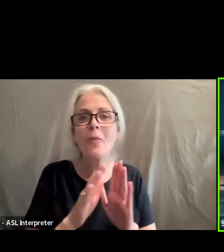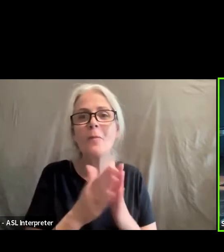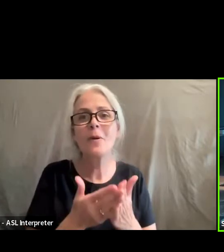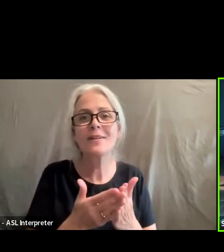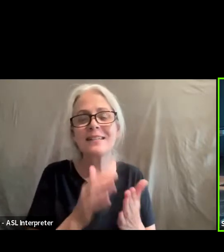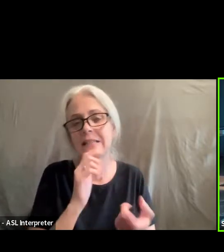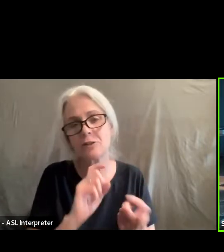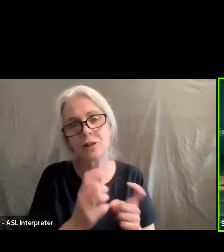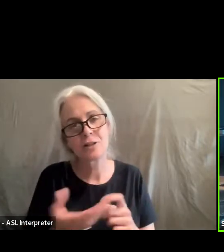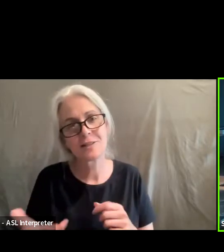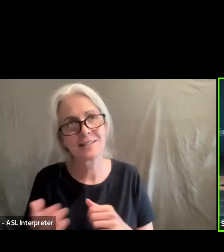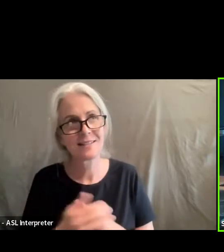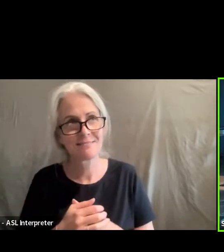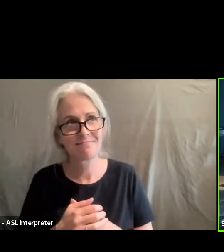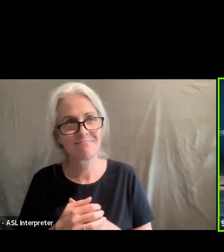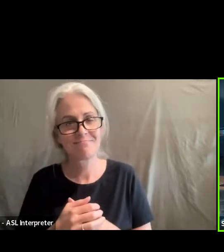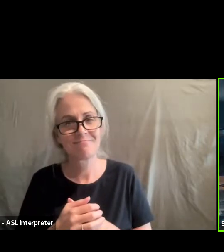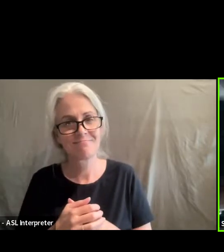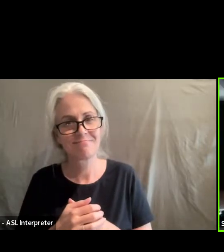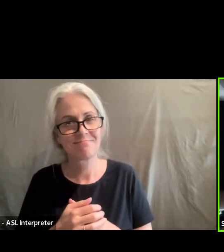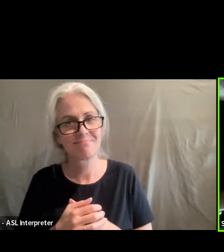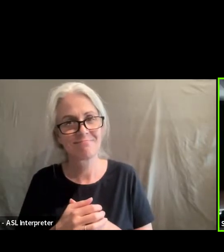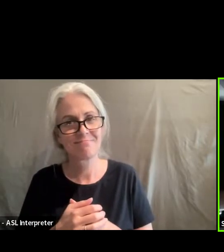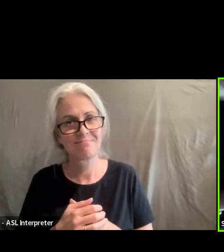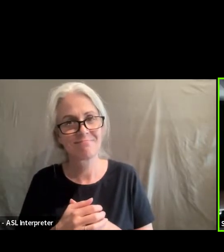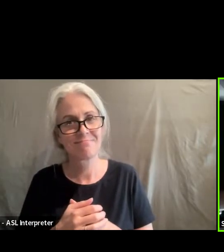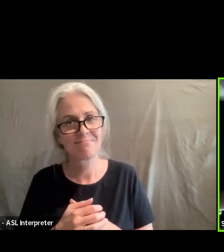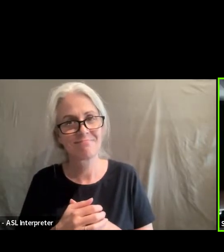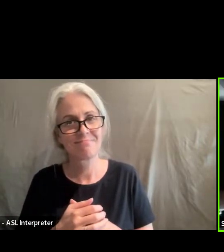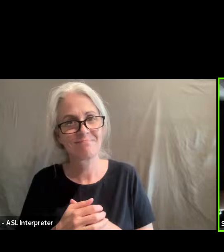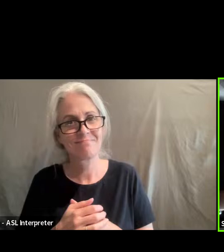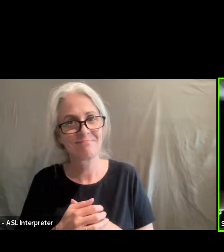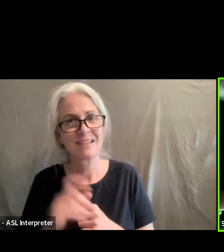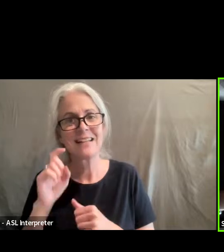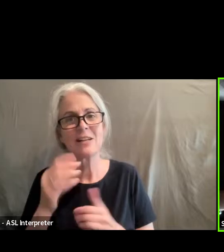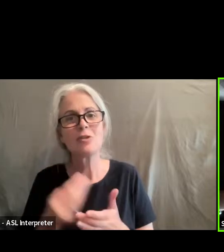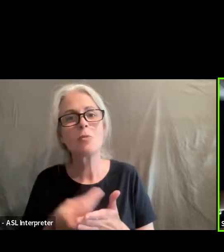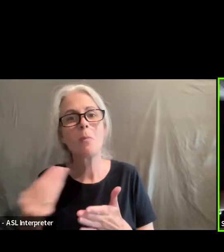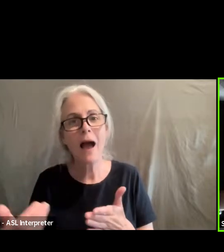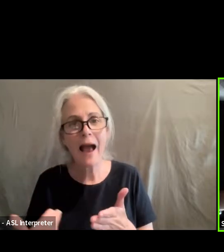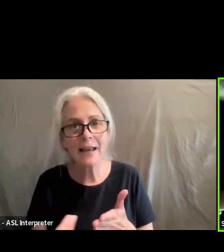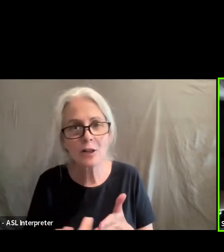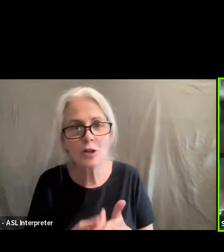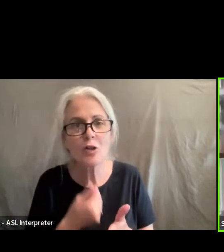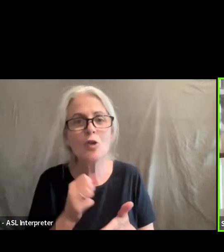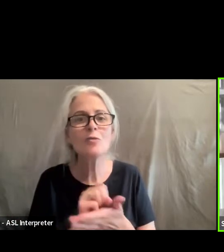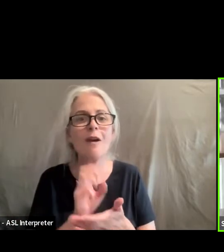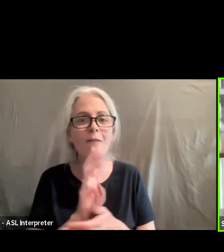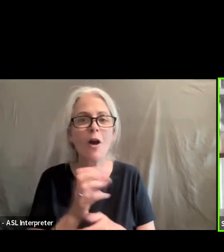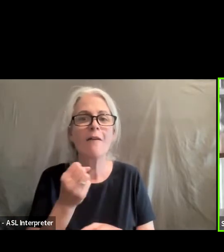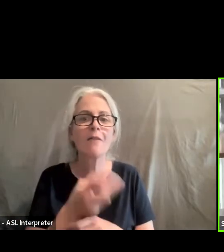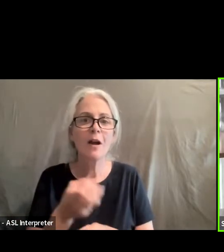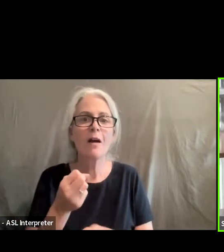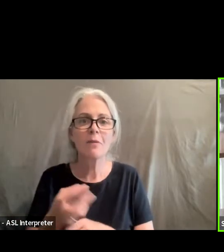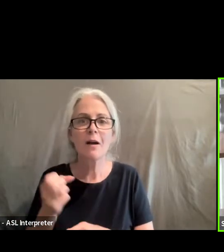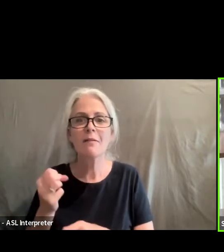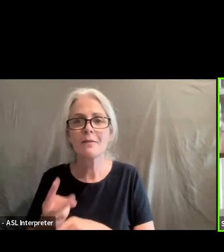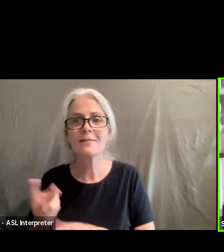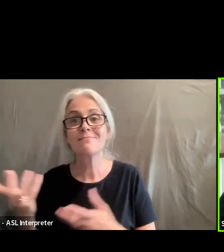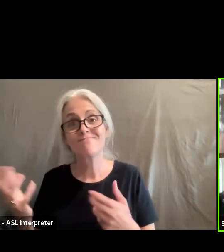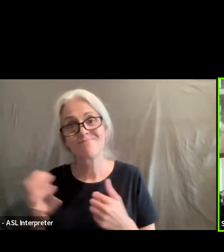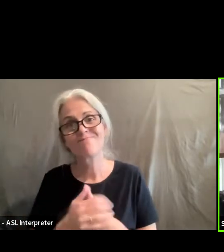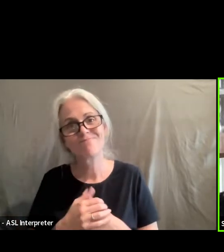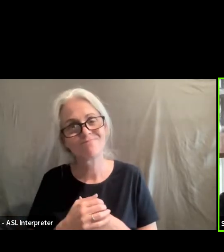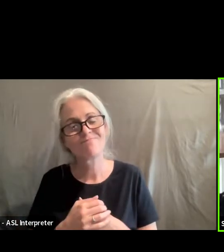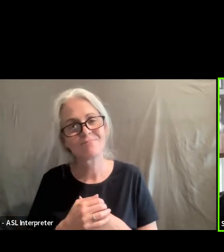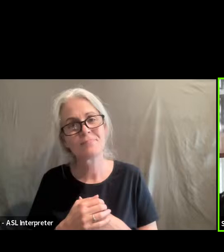change things. You have to buy a new version. If you had the encyclopedia on that, you'd have to buy new versions every couple of years. So that was another sales tactic as well. Yeah. Yeah.